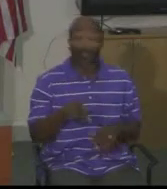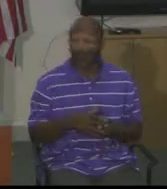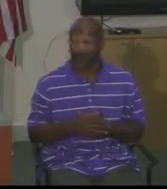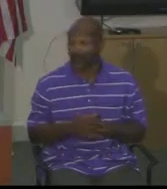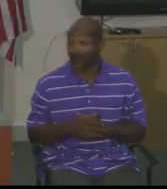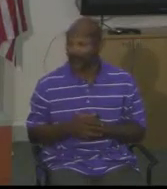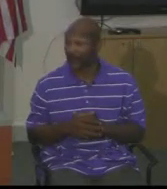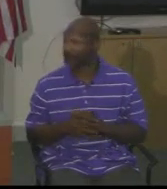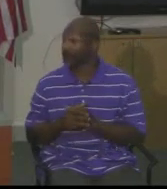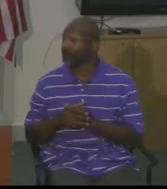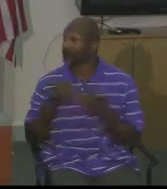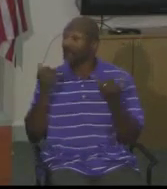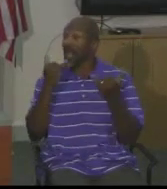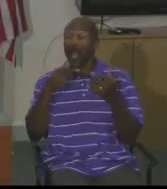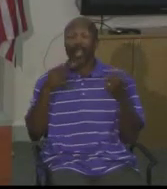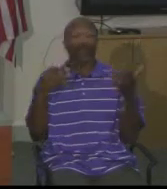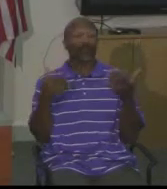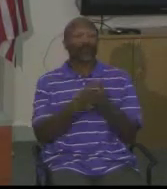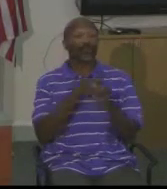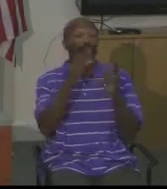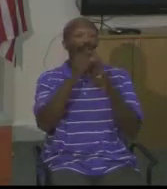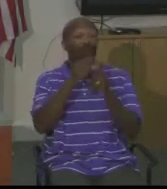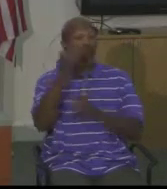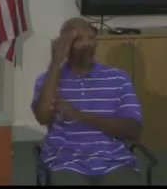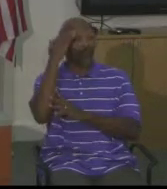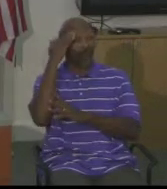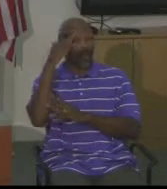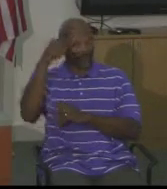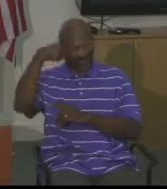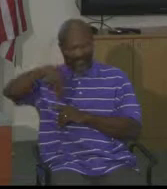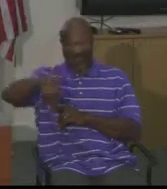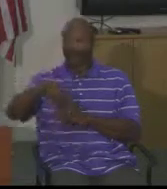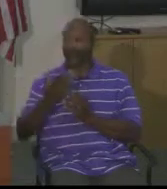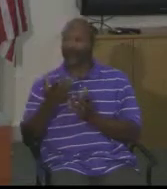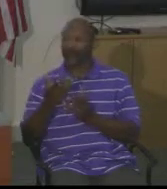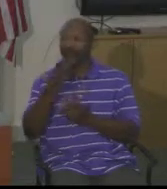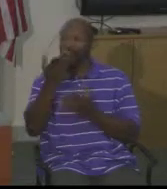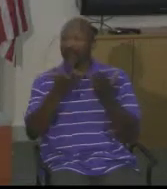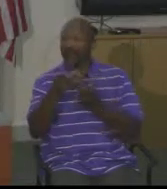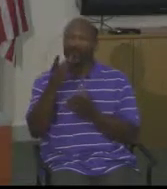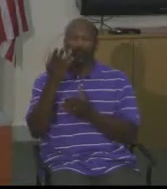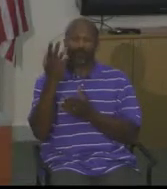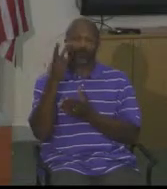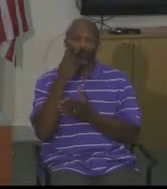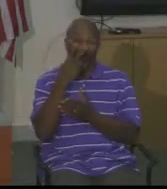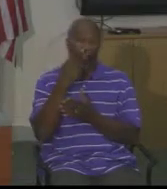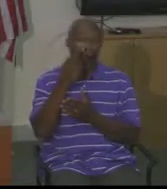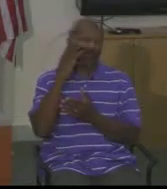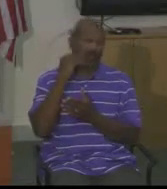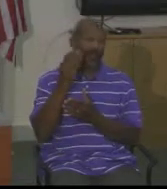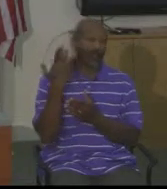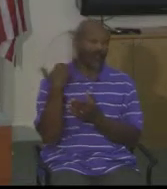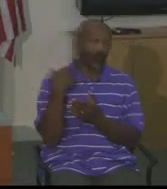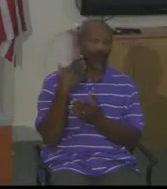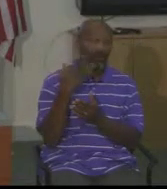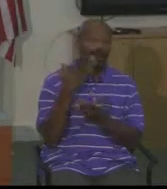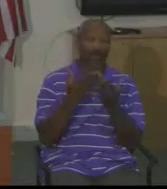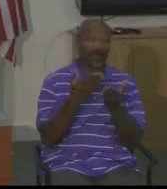So let's start out with new terms that we have for this section, and you might be used to these terms, or you may